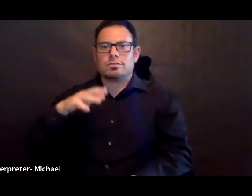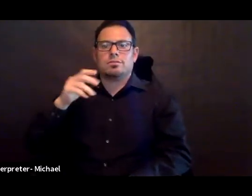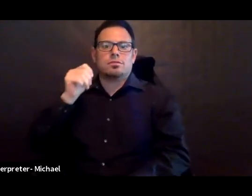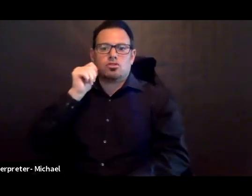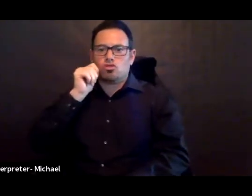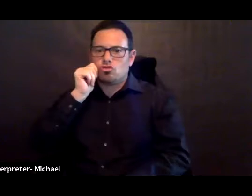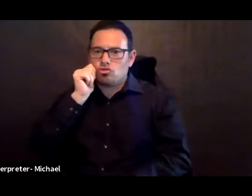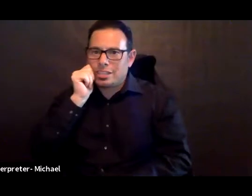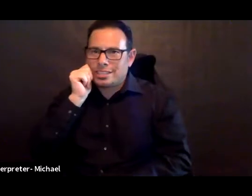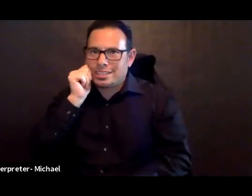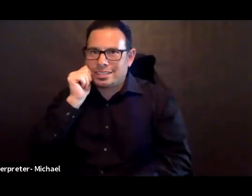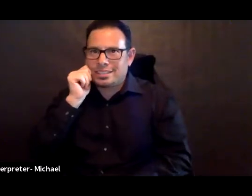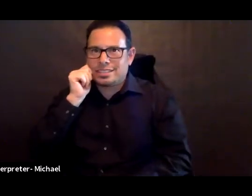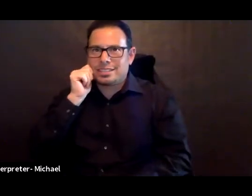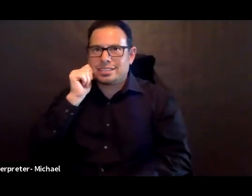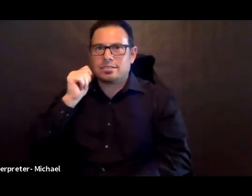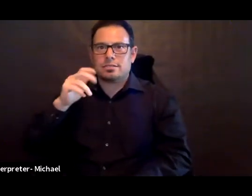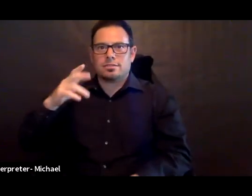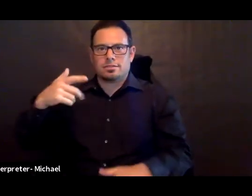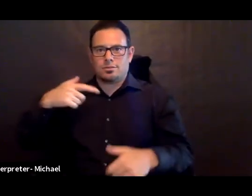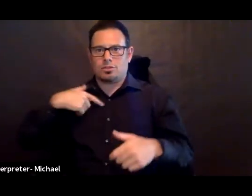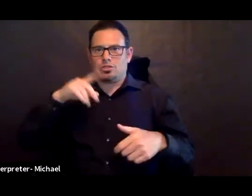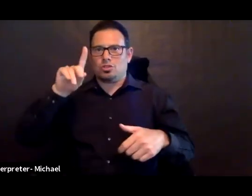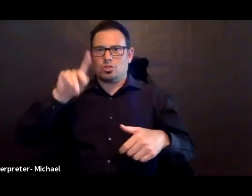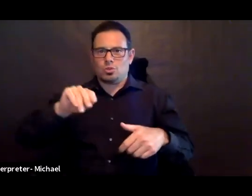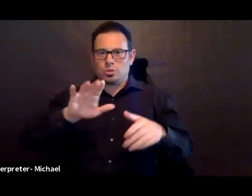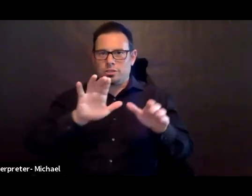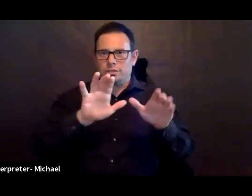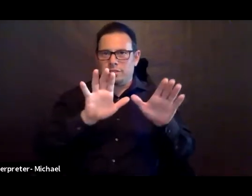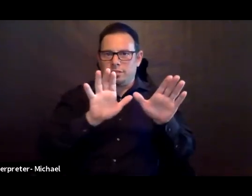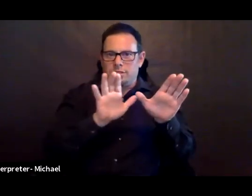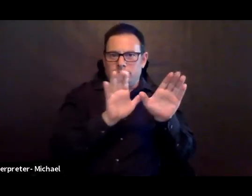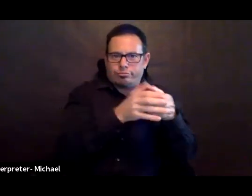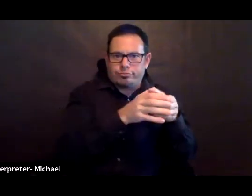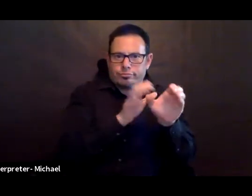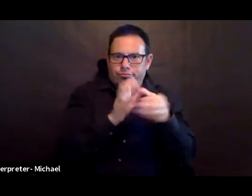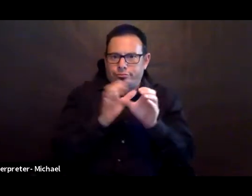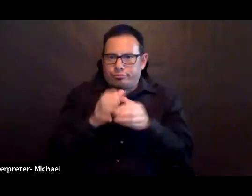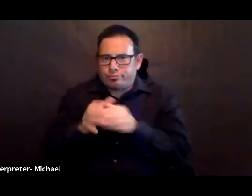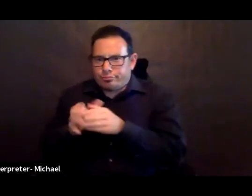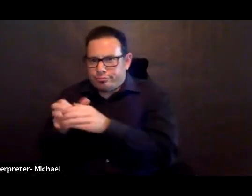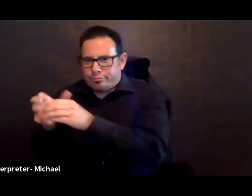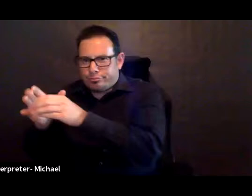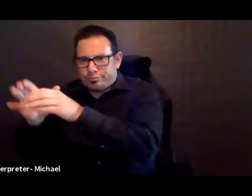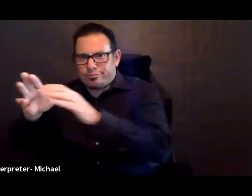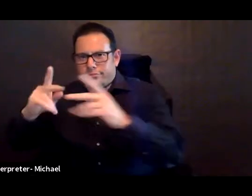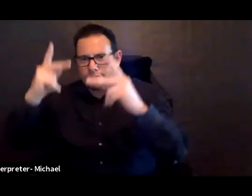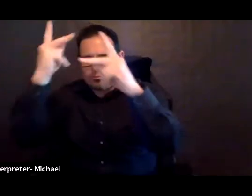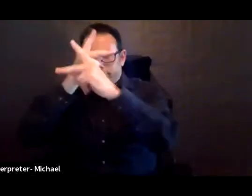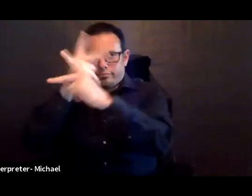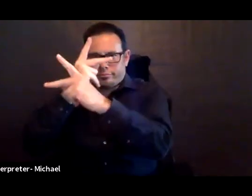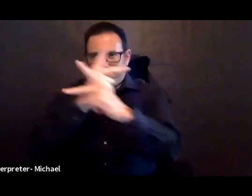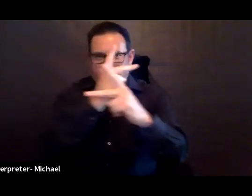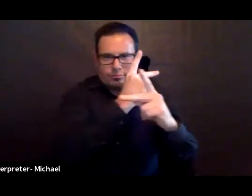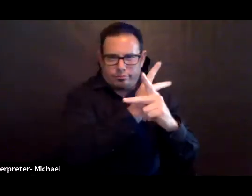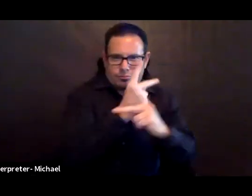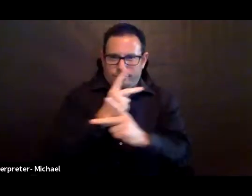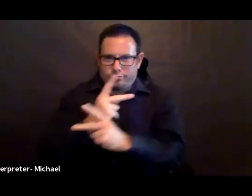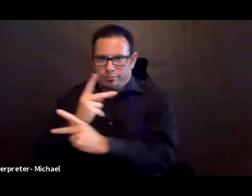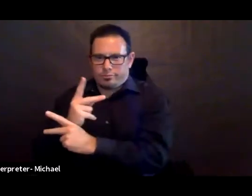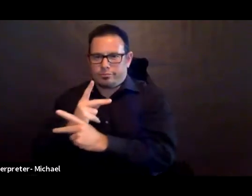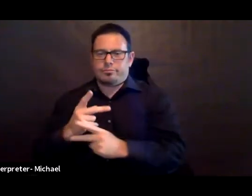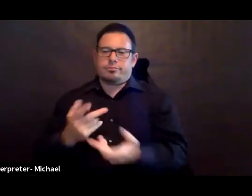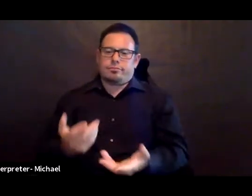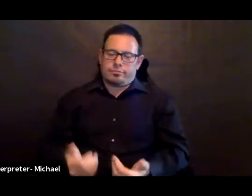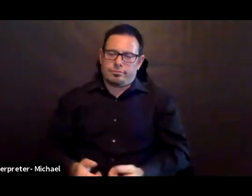out if there are small clusters in certain areas amongst a certain heritage or genetic